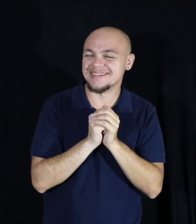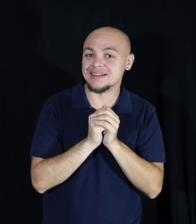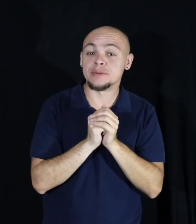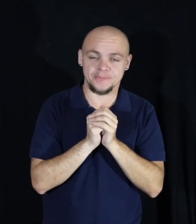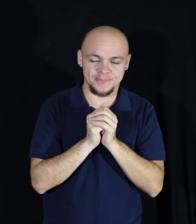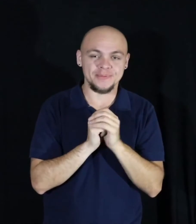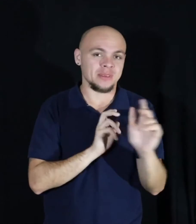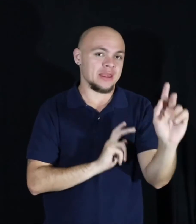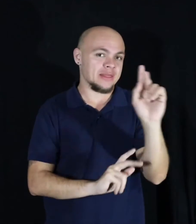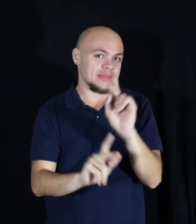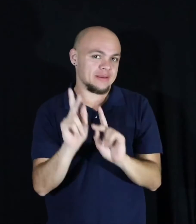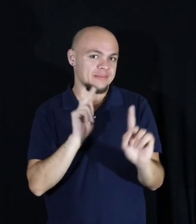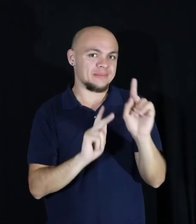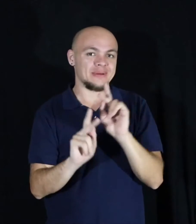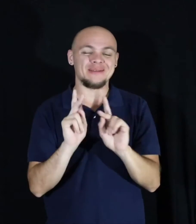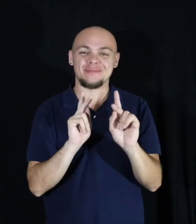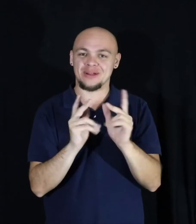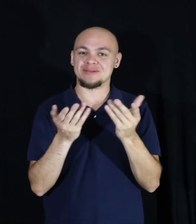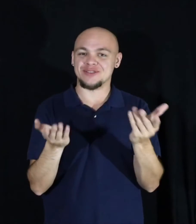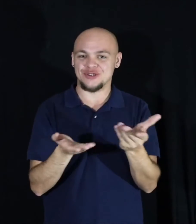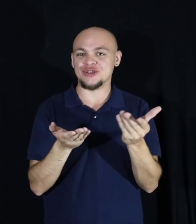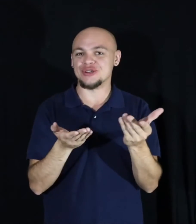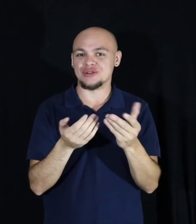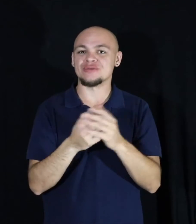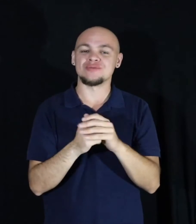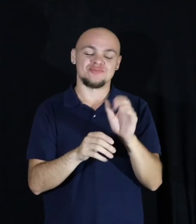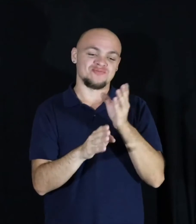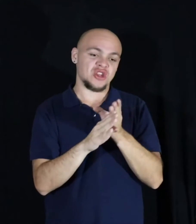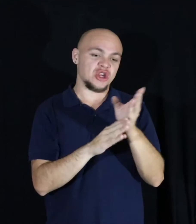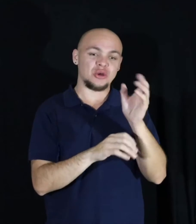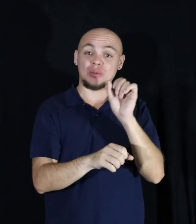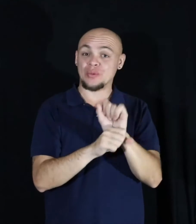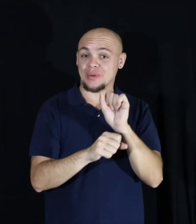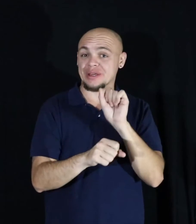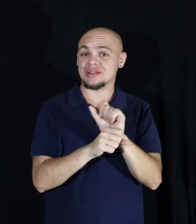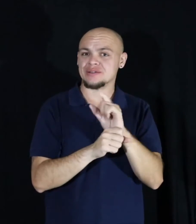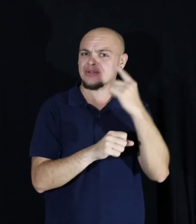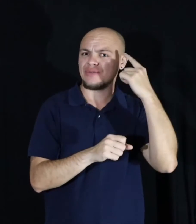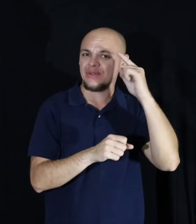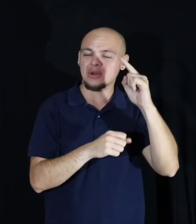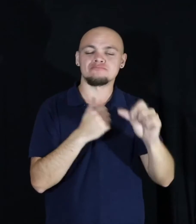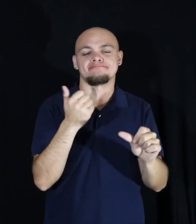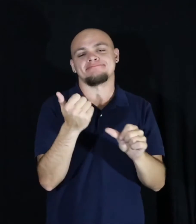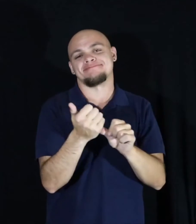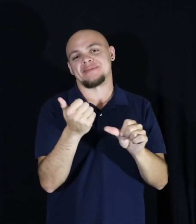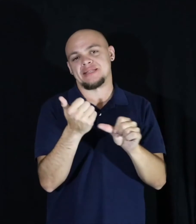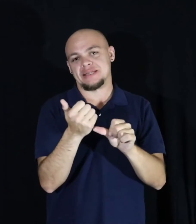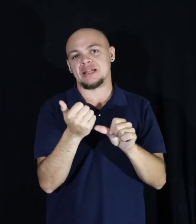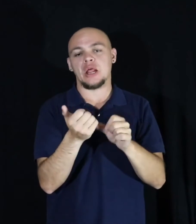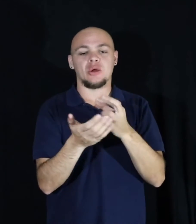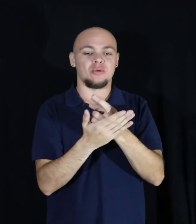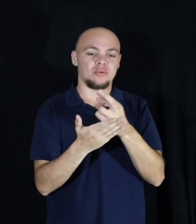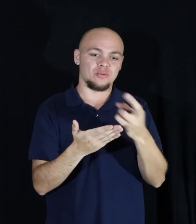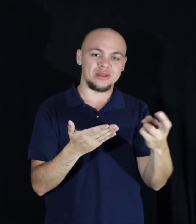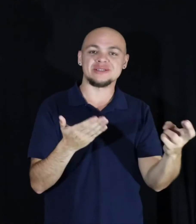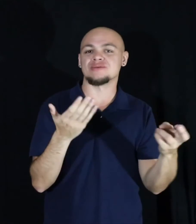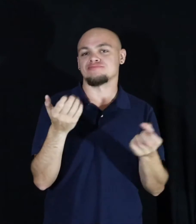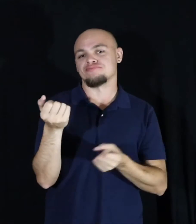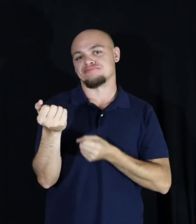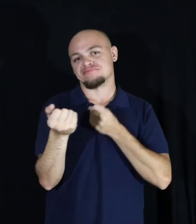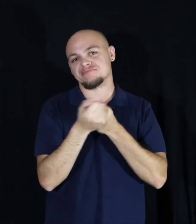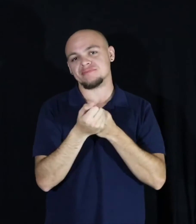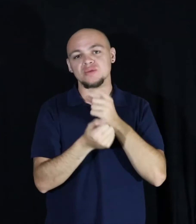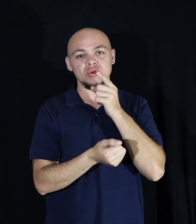There's people on deck. There are people who have taken on careers solely to be of assistance and a resource and a support to you and